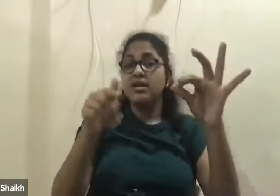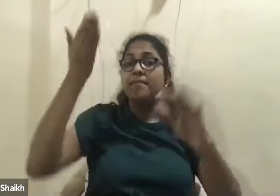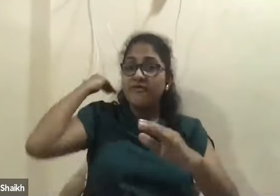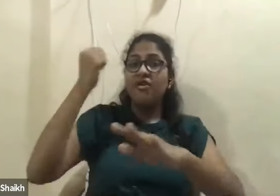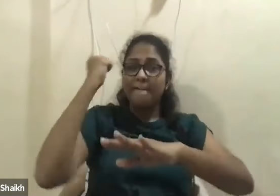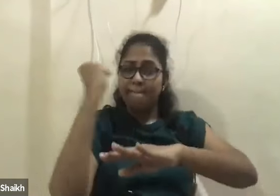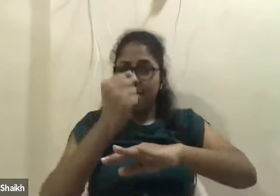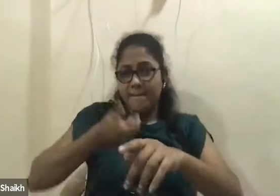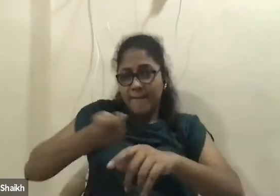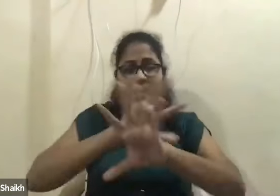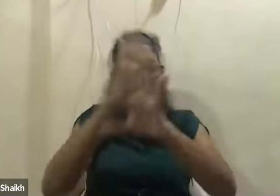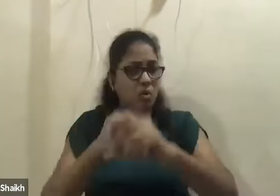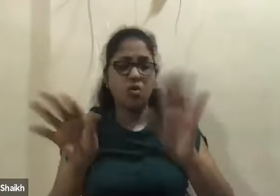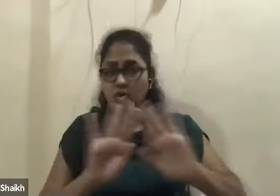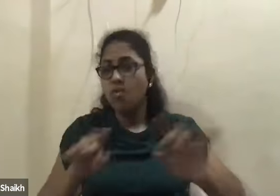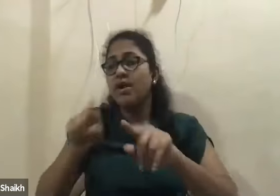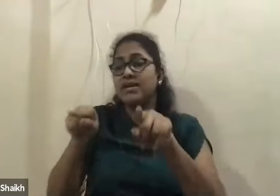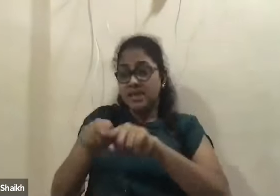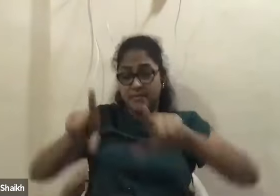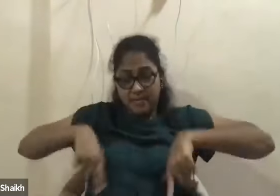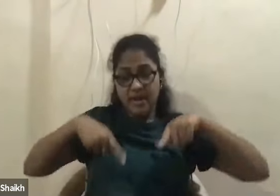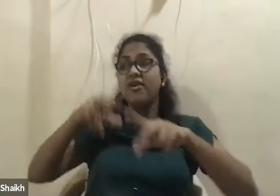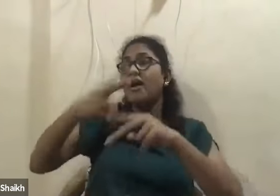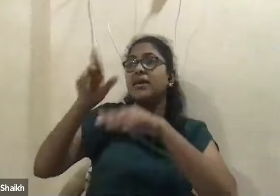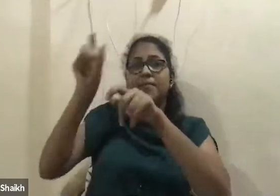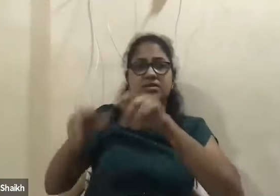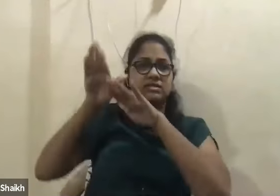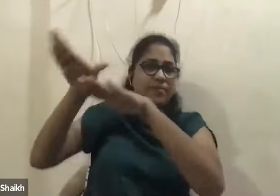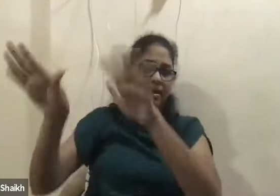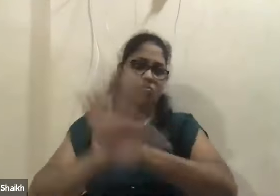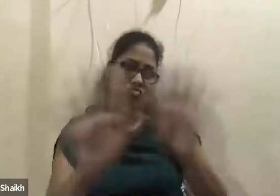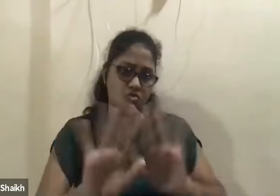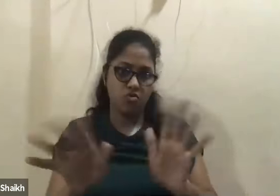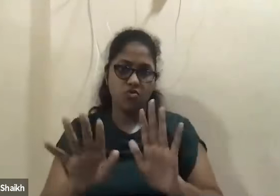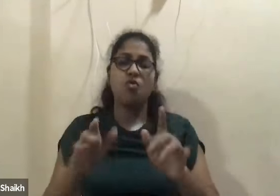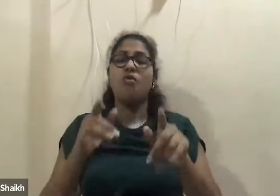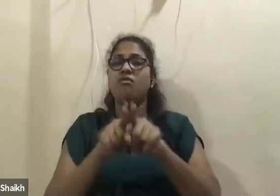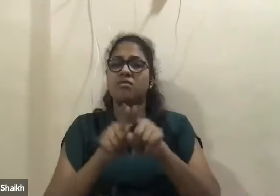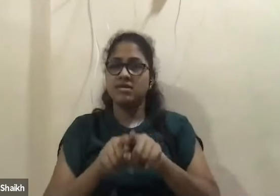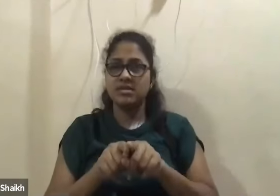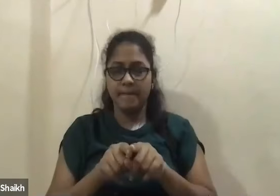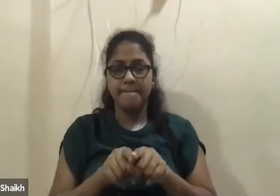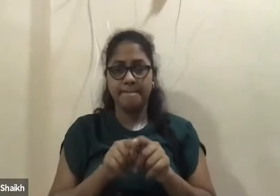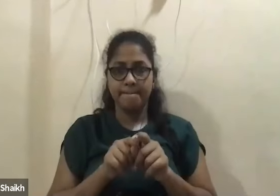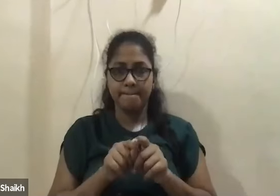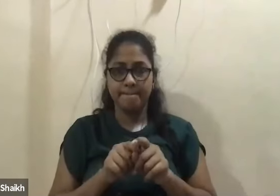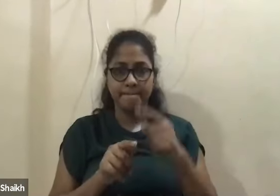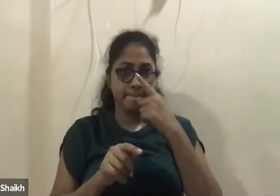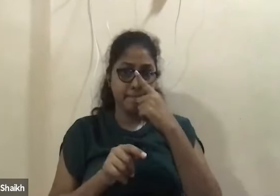destitute or dependent on others for his own living. Should not be a bankrupt, etc. In case an